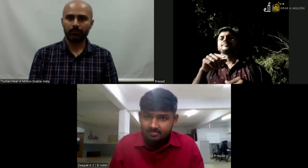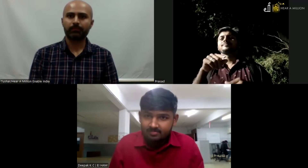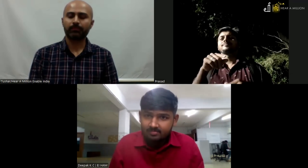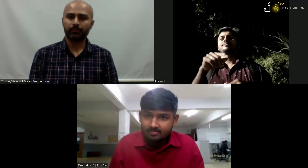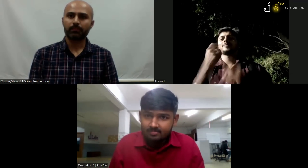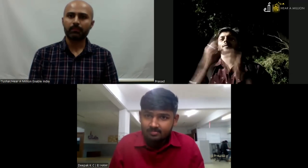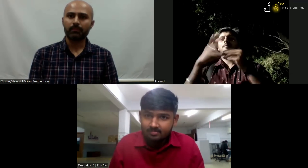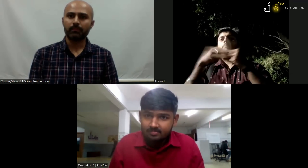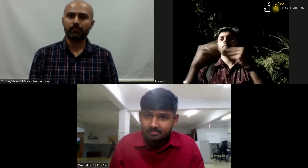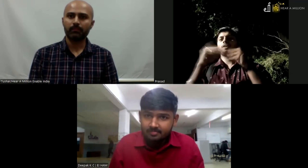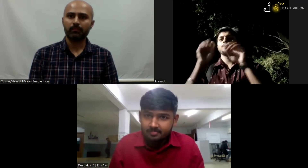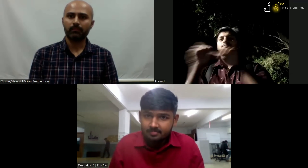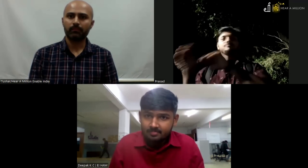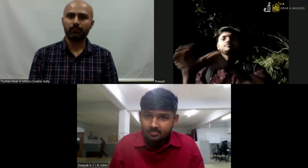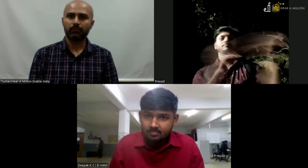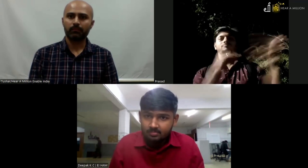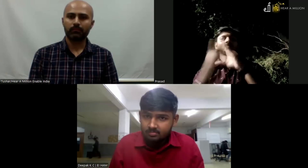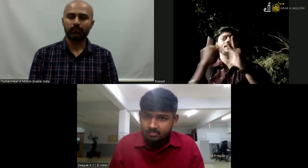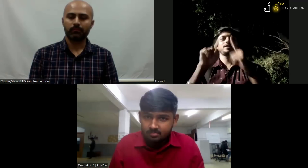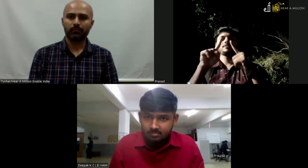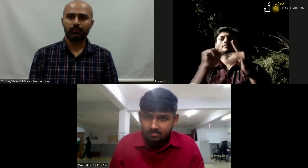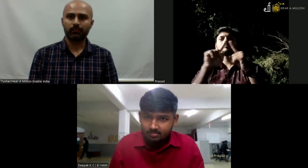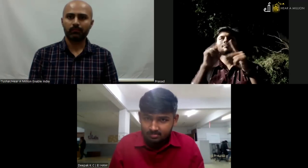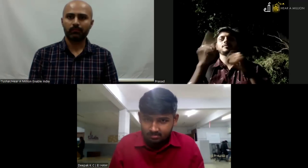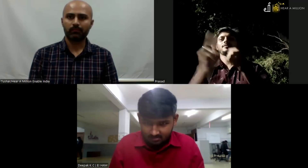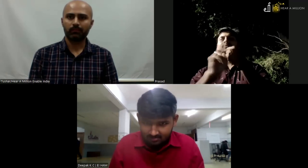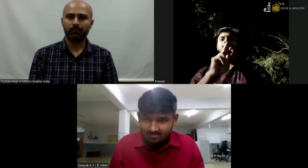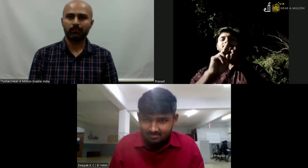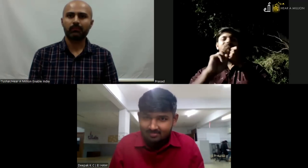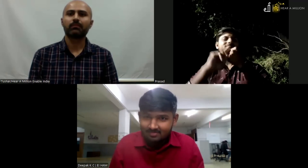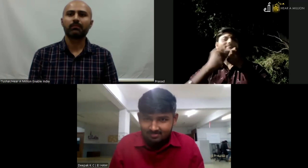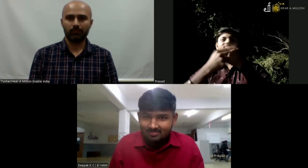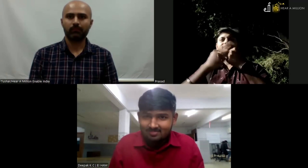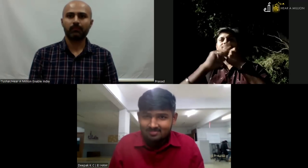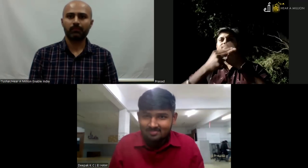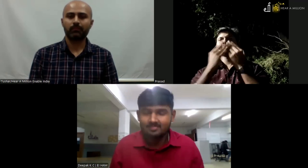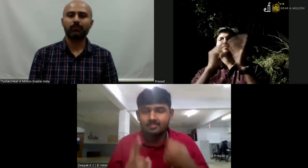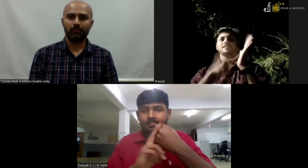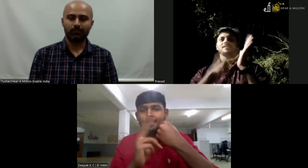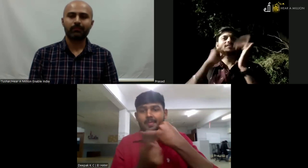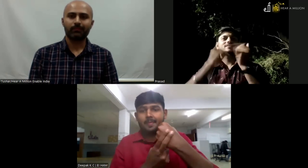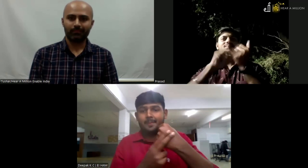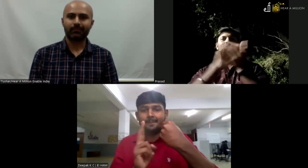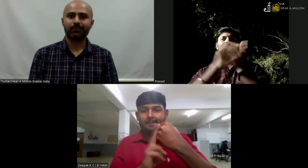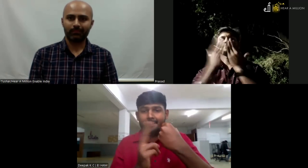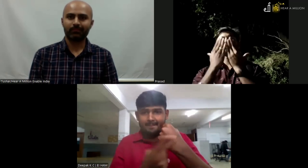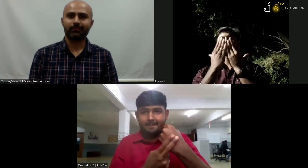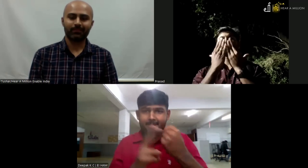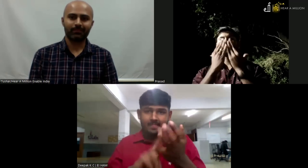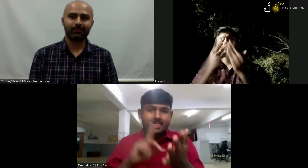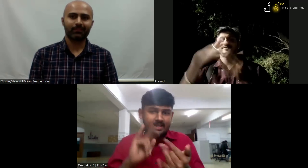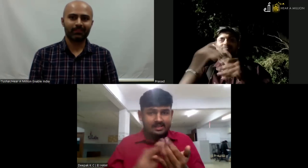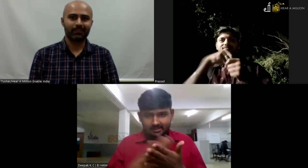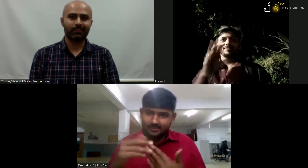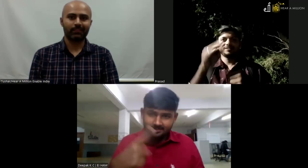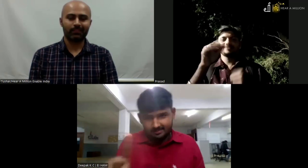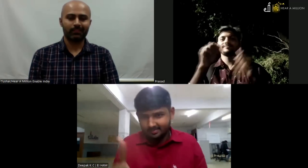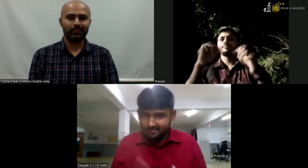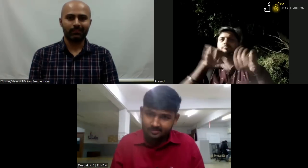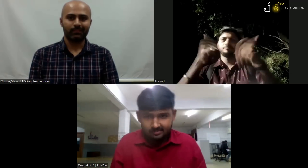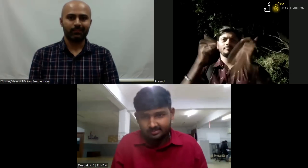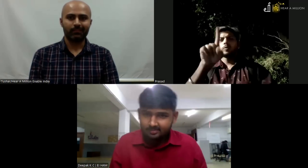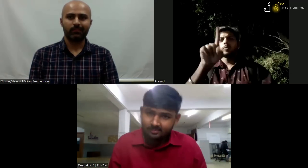also, after facing the 3 time challenge, then I got it. So likewise, you were talking about the niche